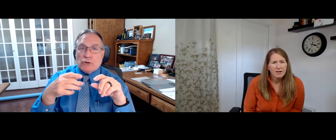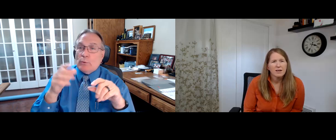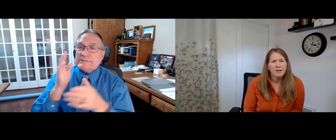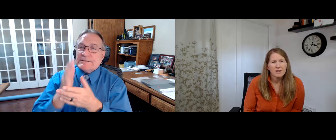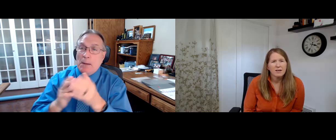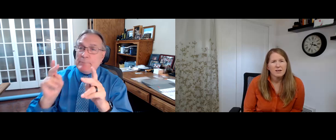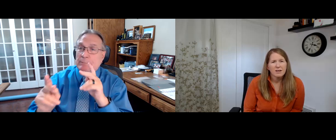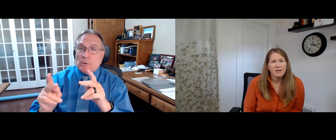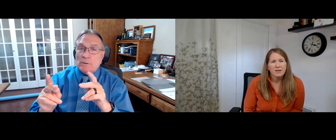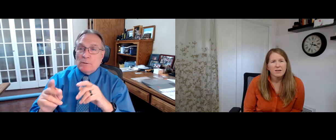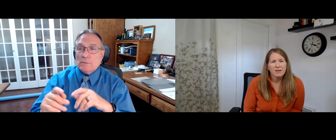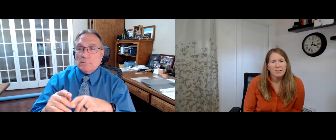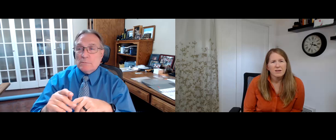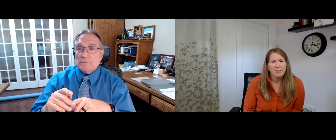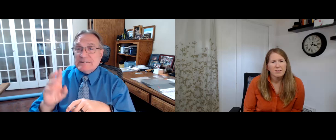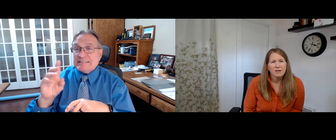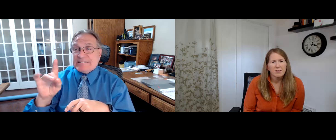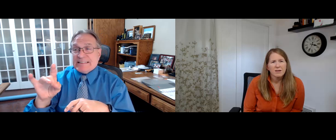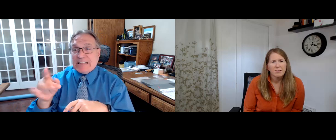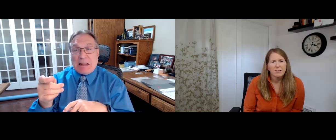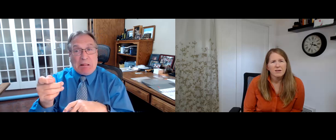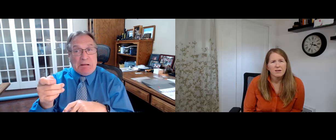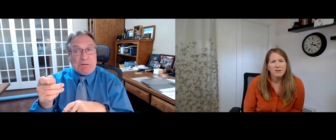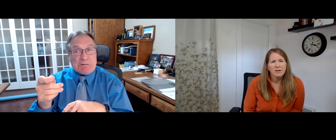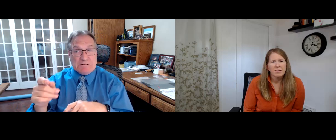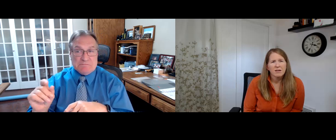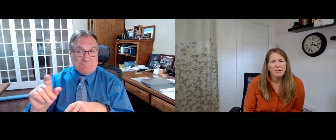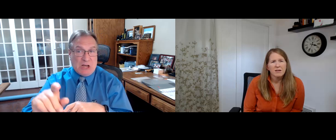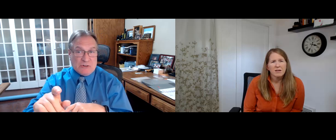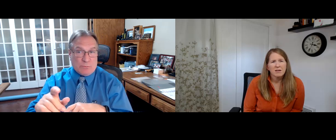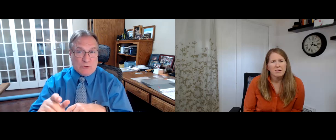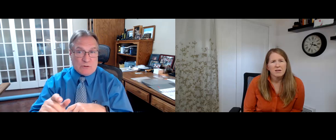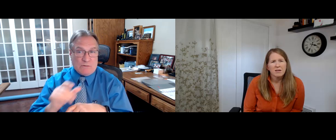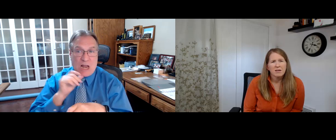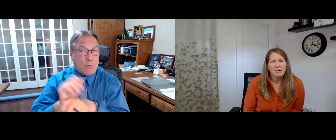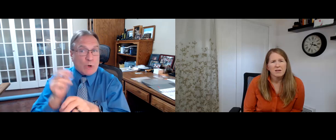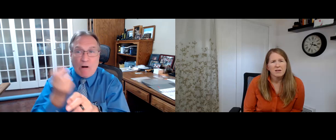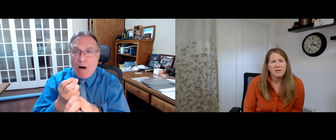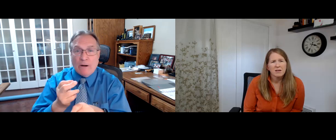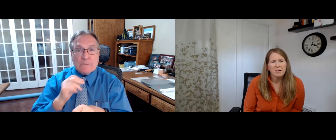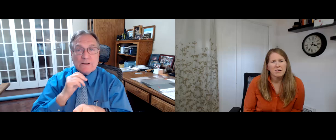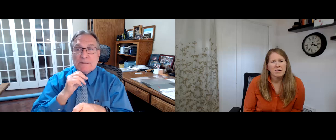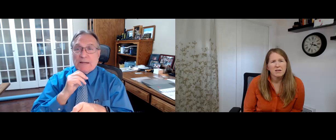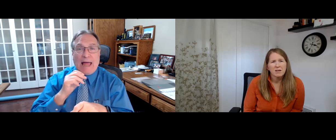So some people did little contribution, not work hard,